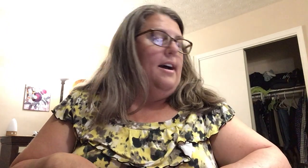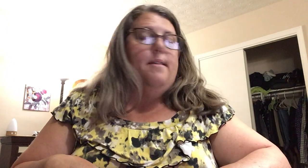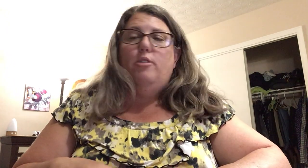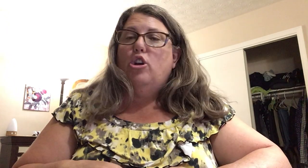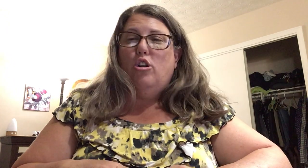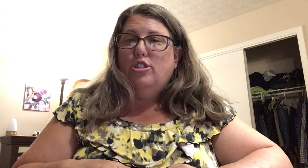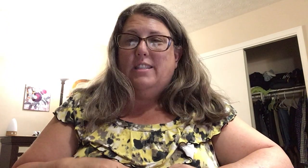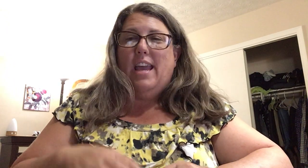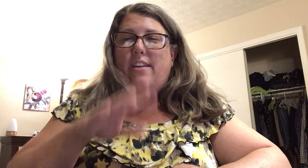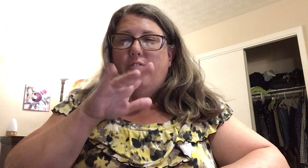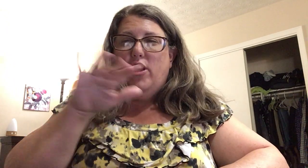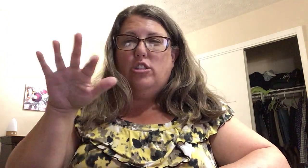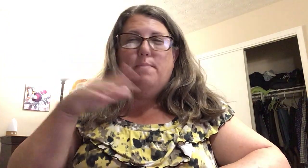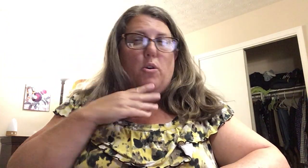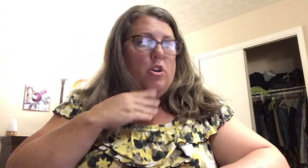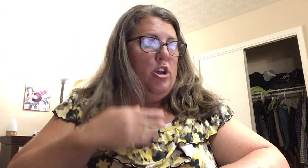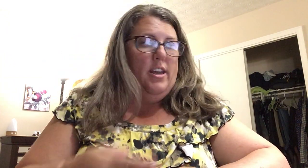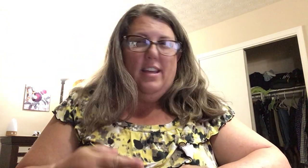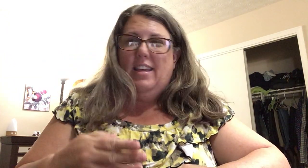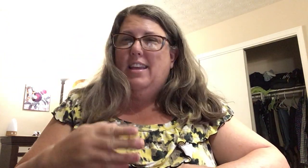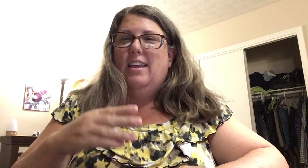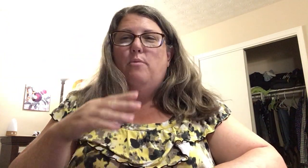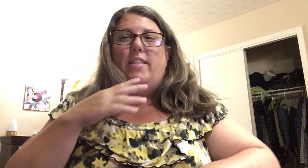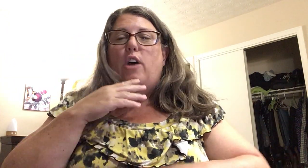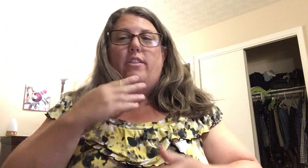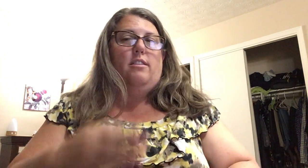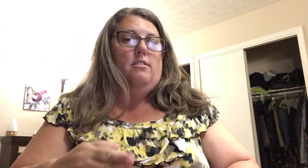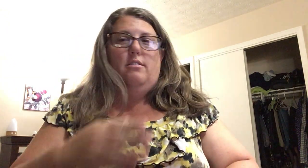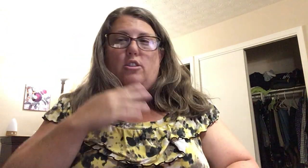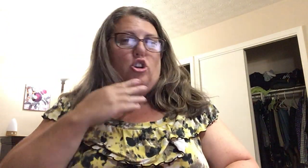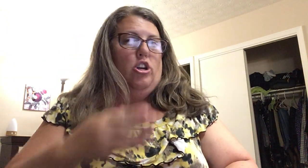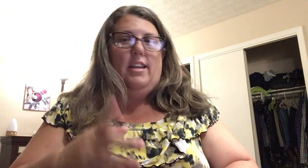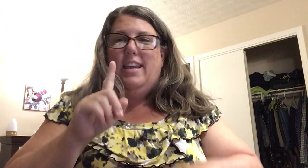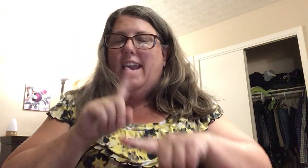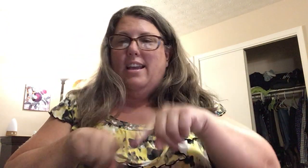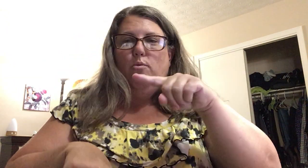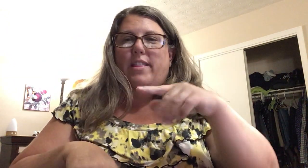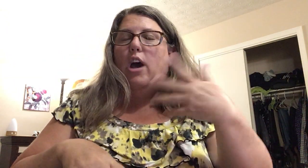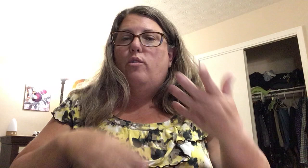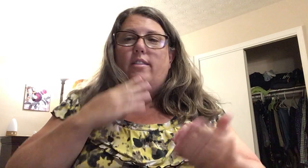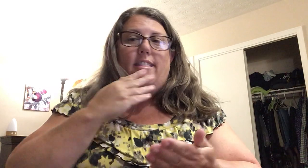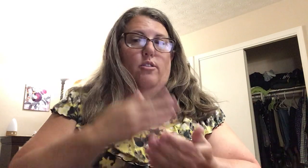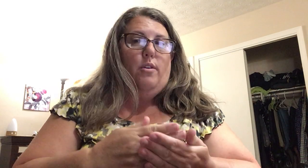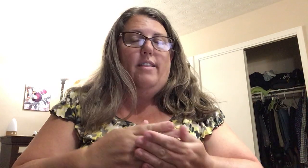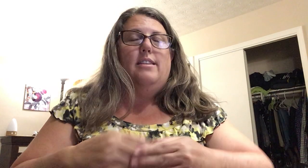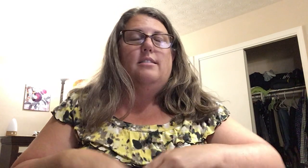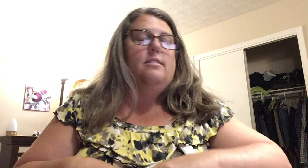You could also say fingerspell good without the good can't, without doing this.